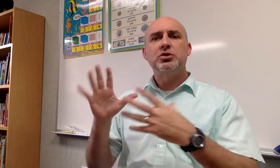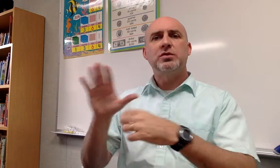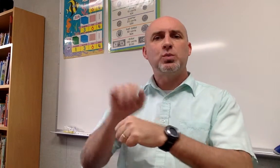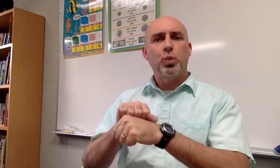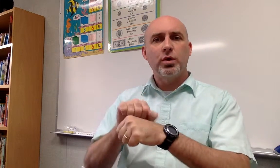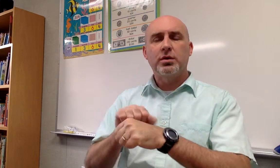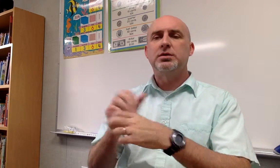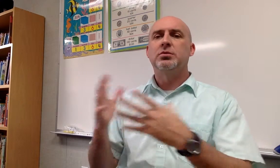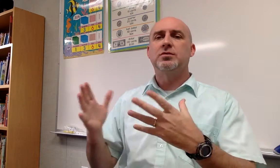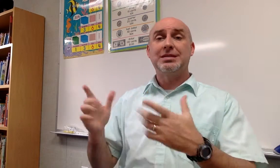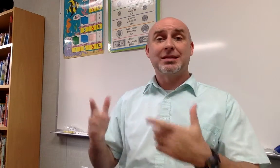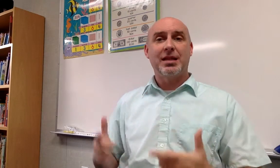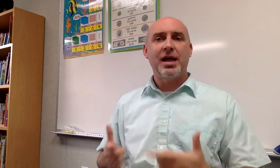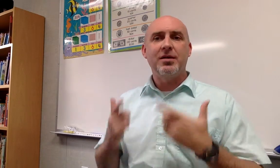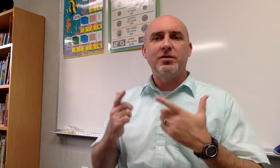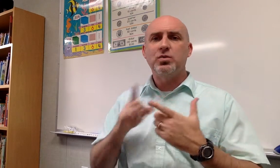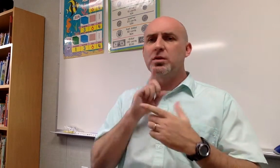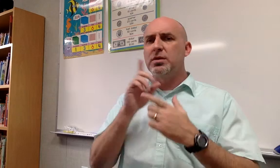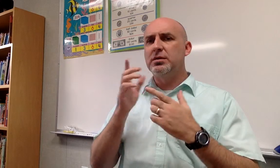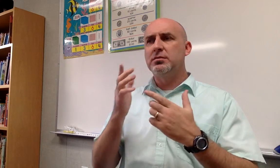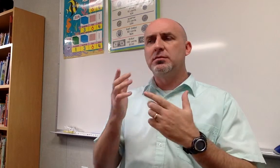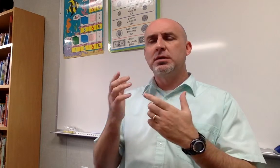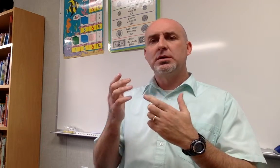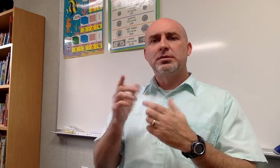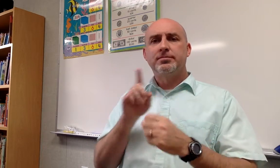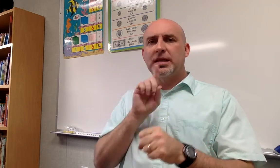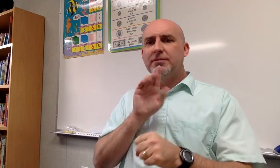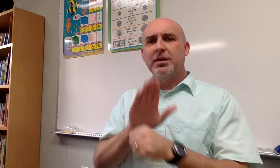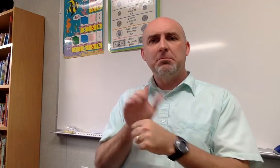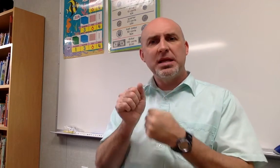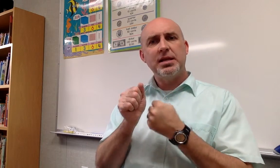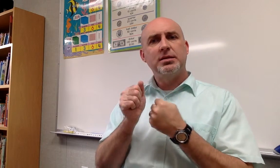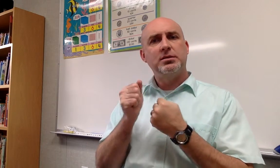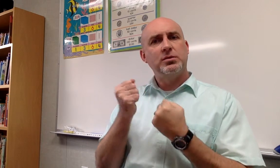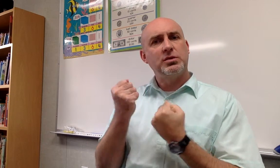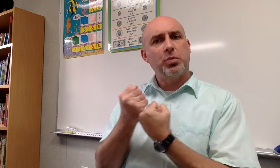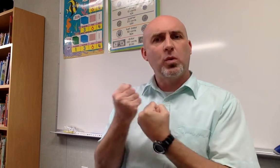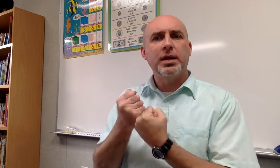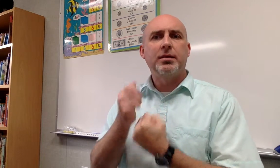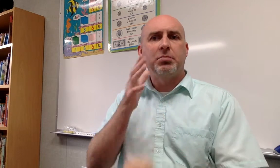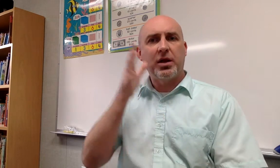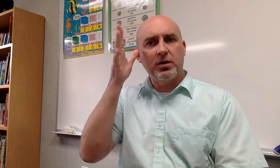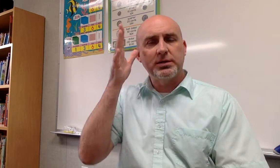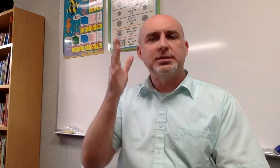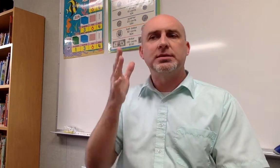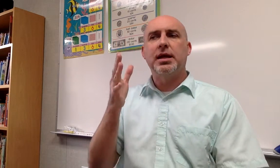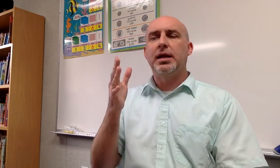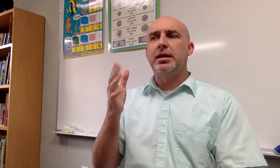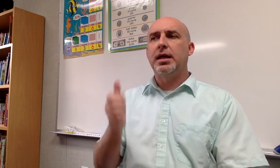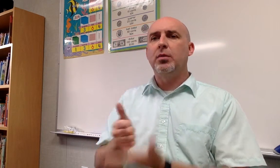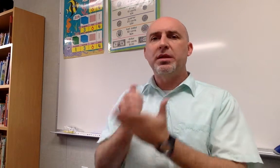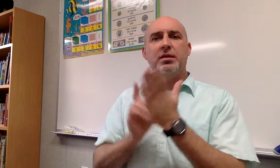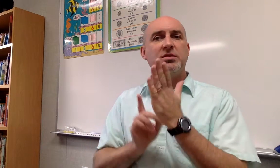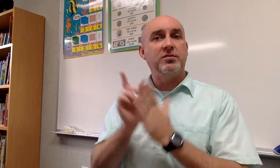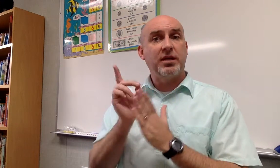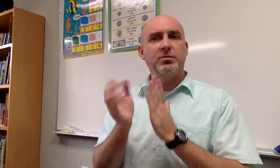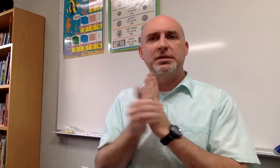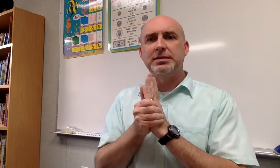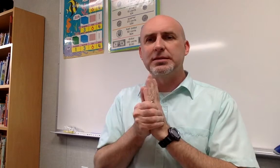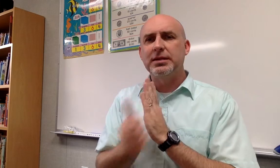his work, so much of his life has really been kind of committed to supporting parents and helping them develop the